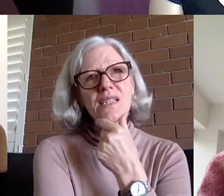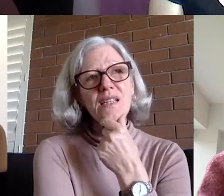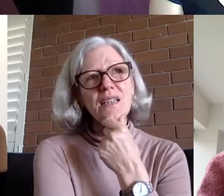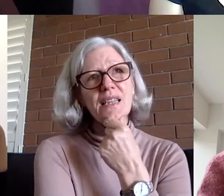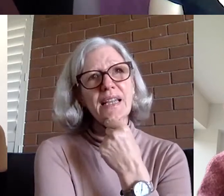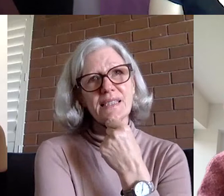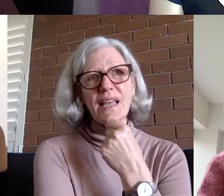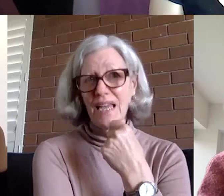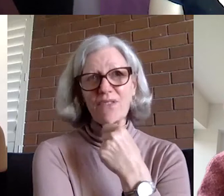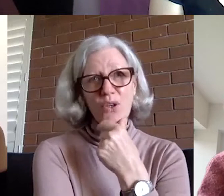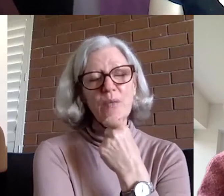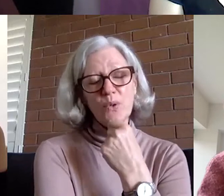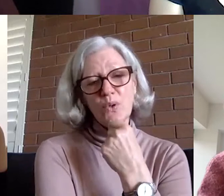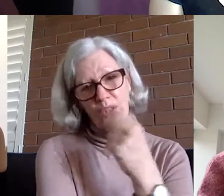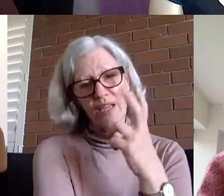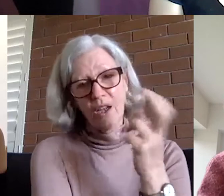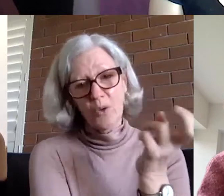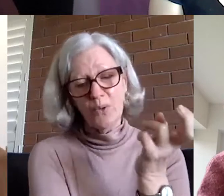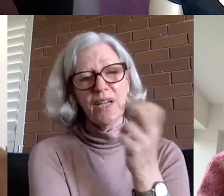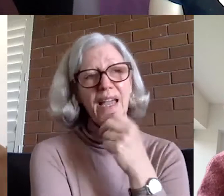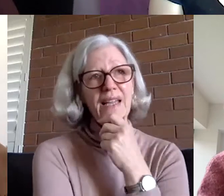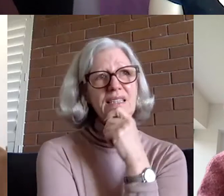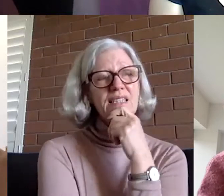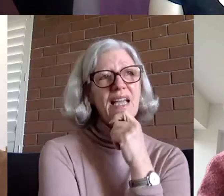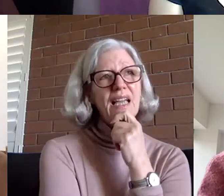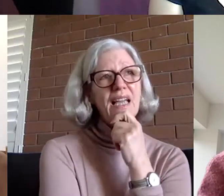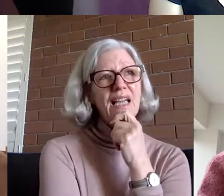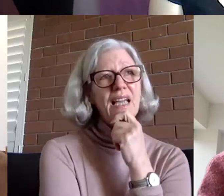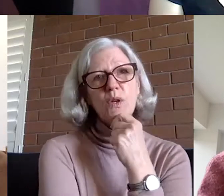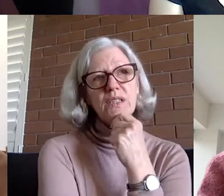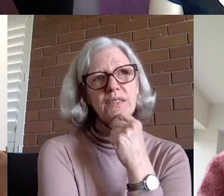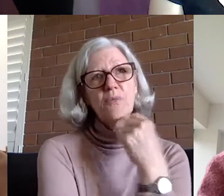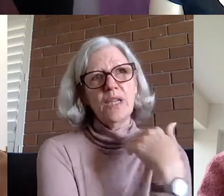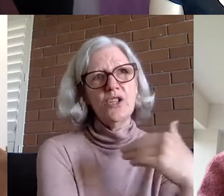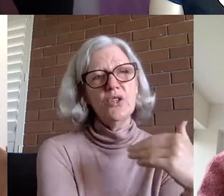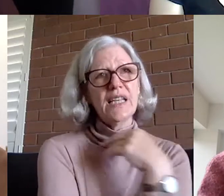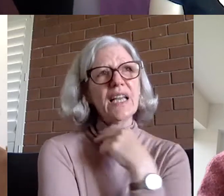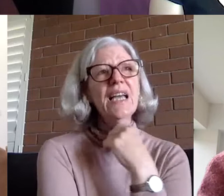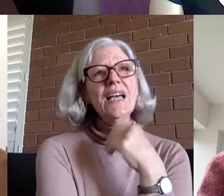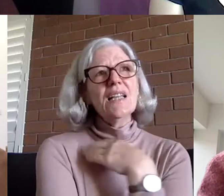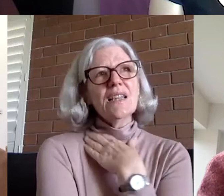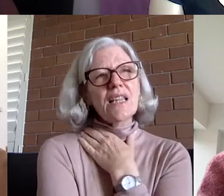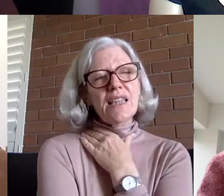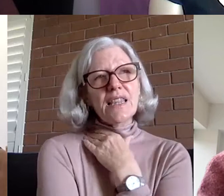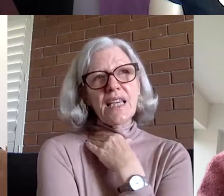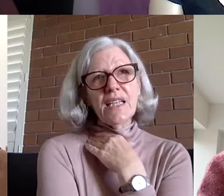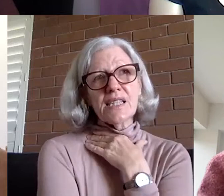because they have the green book or the yellow book, and that's what they've been using. Their